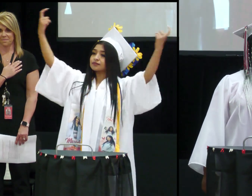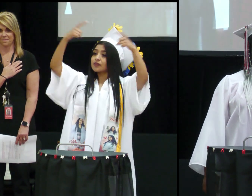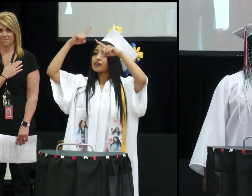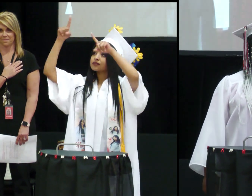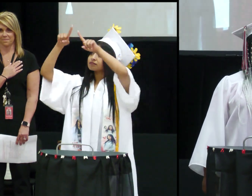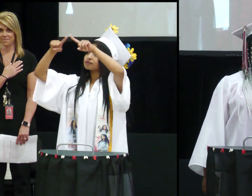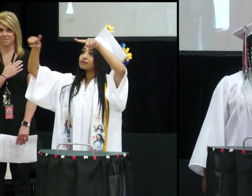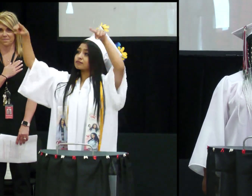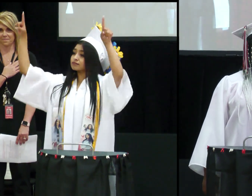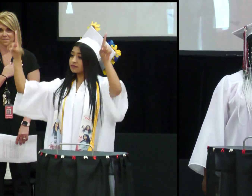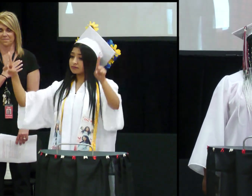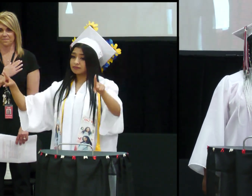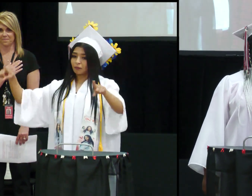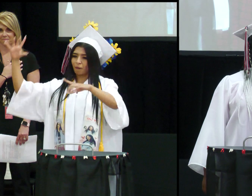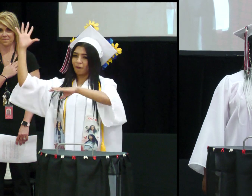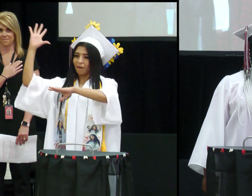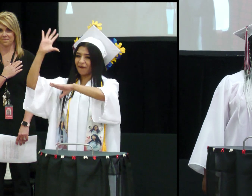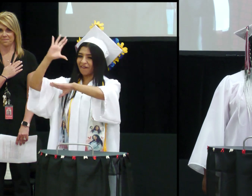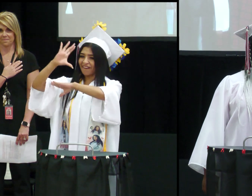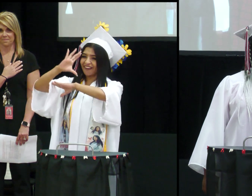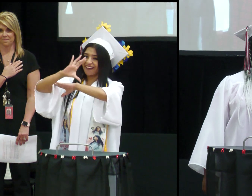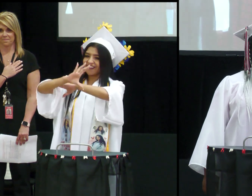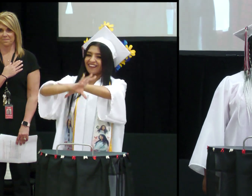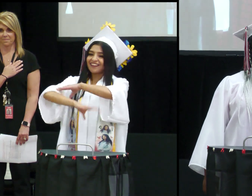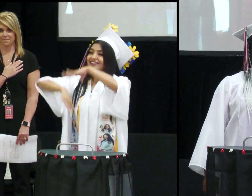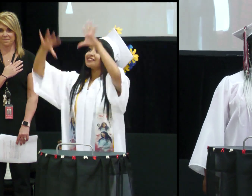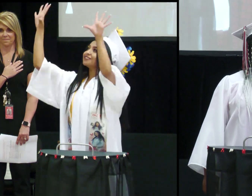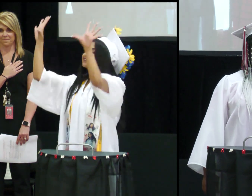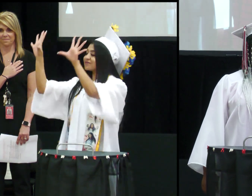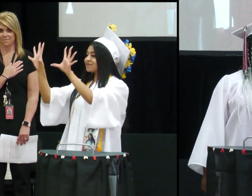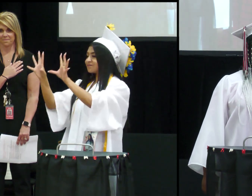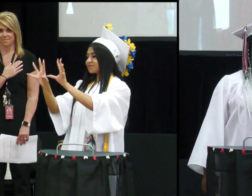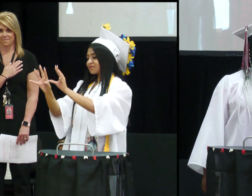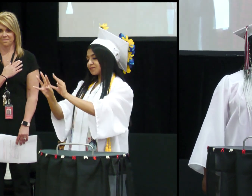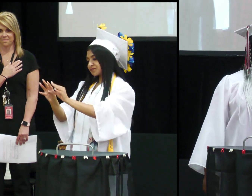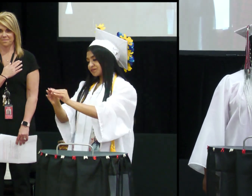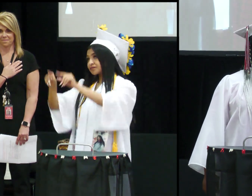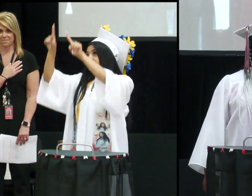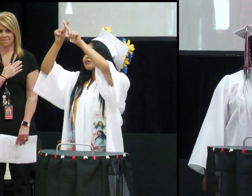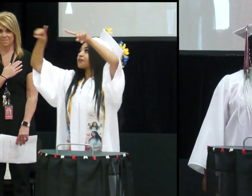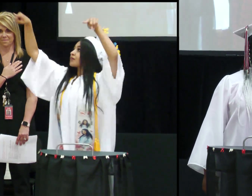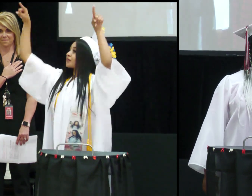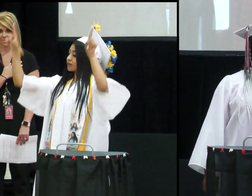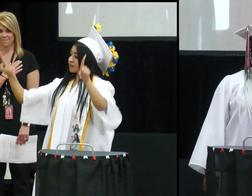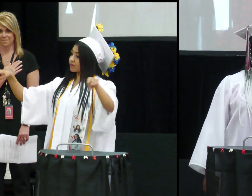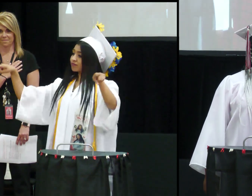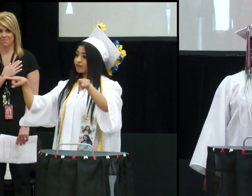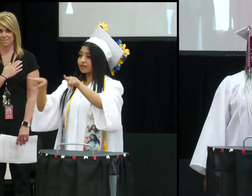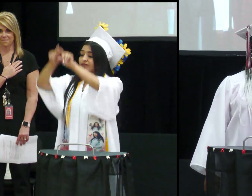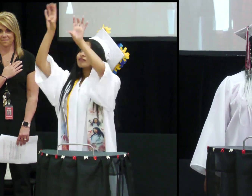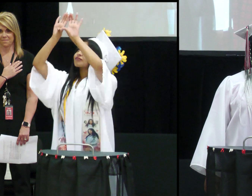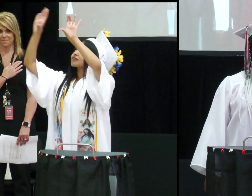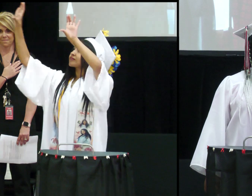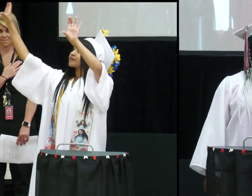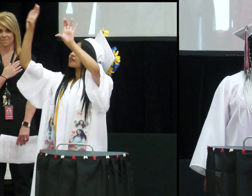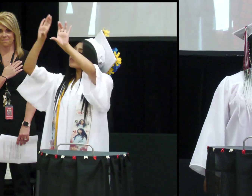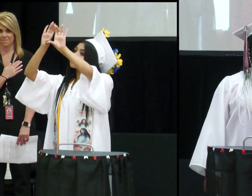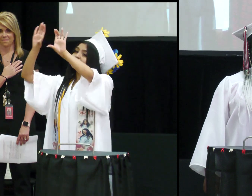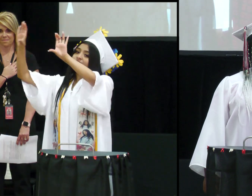the twilight's last gleaming, whose broad stripes and